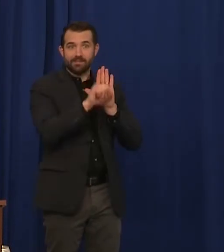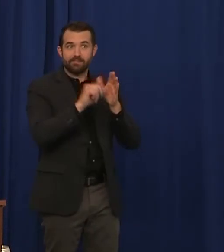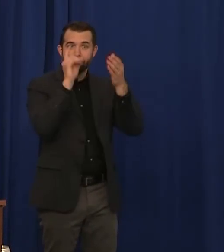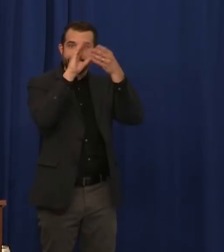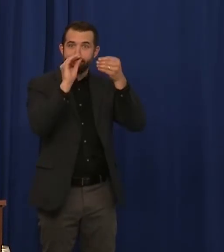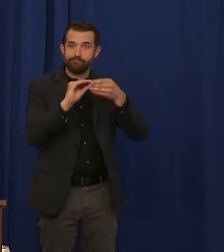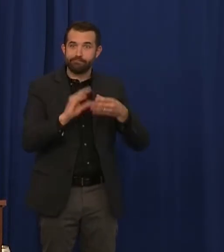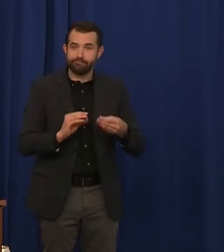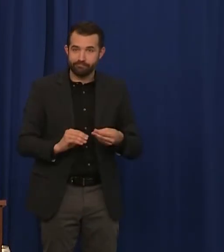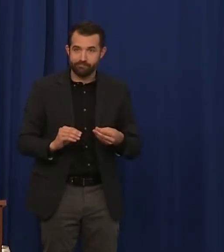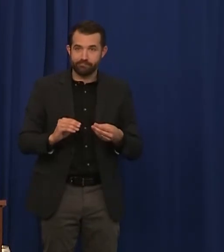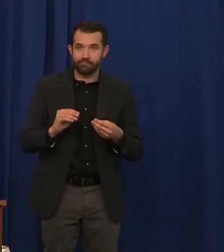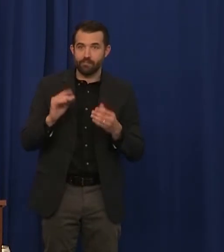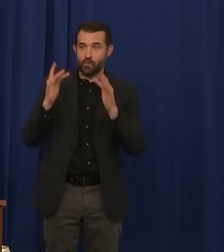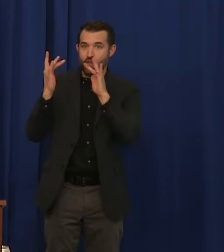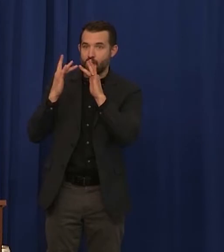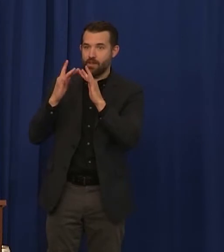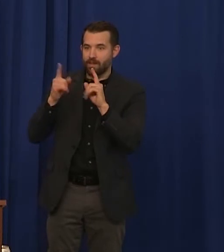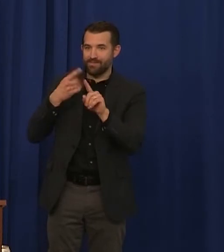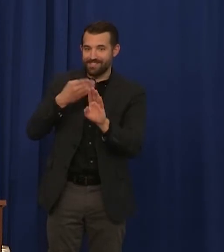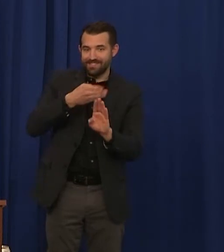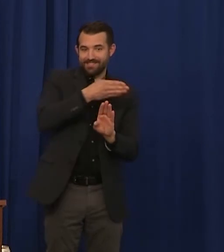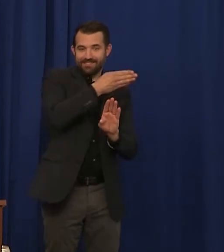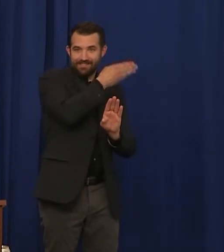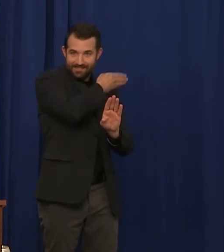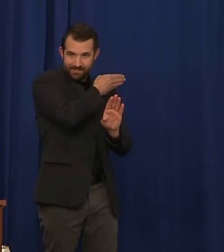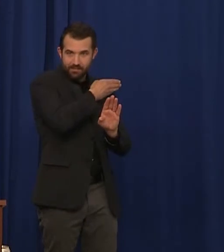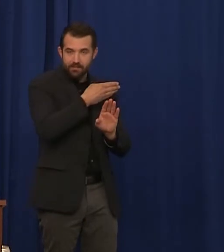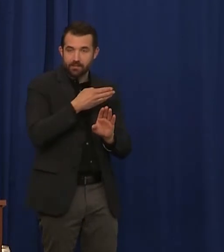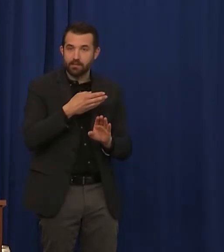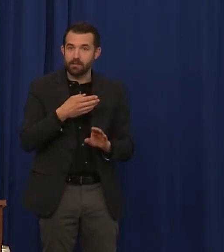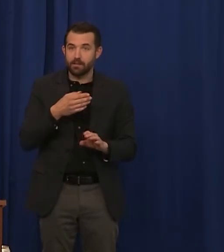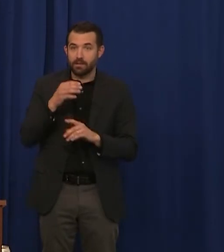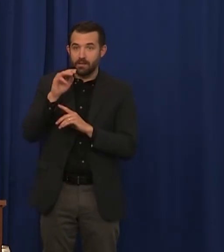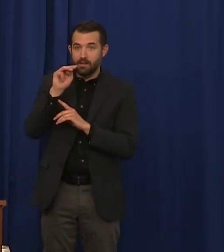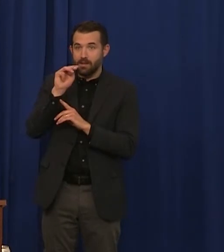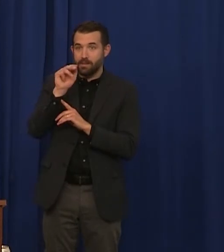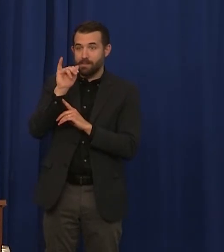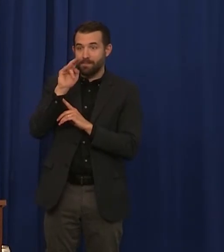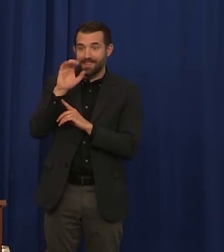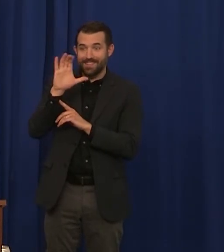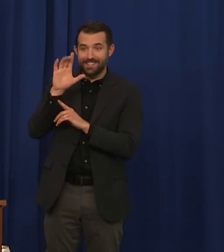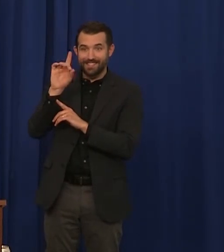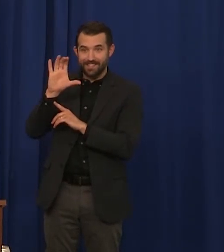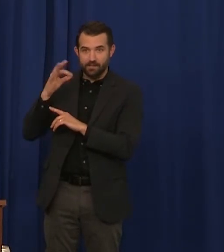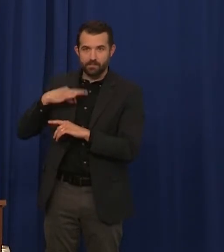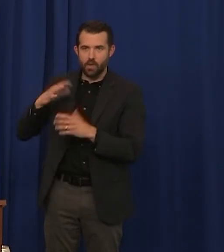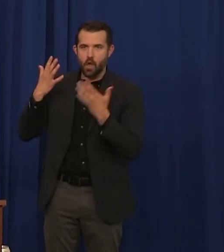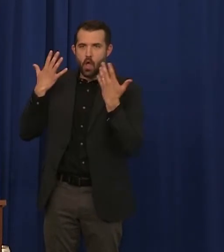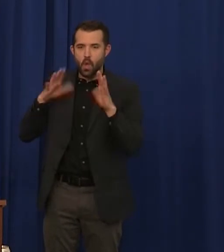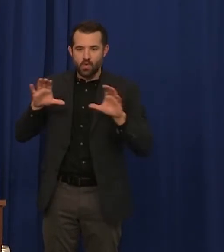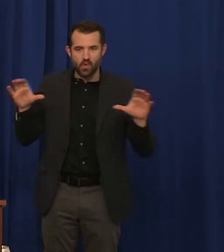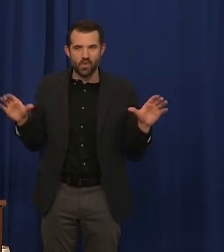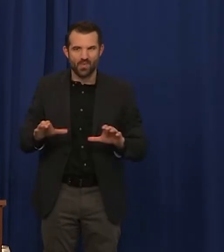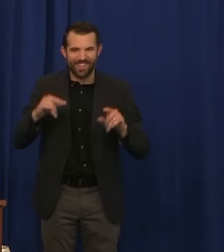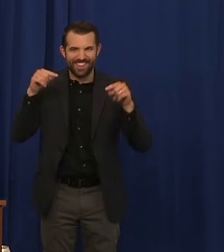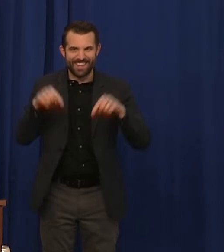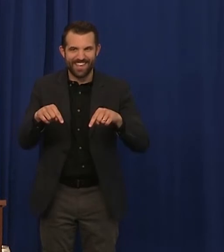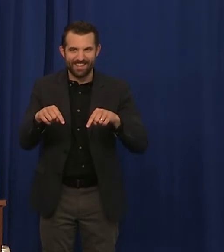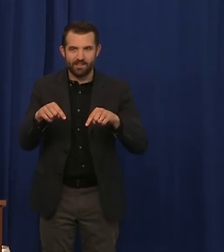it's something that Maine CDC and other state health departments are already doing. We are, of course, beefing up those